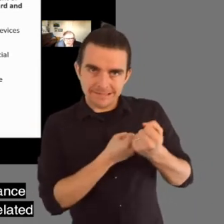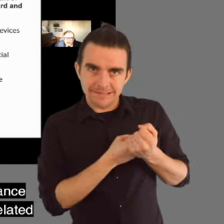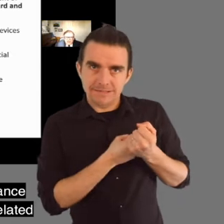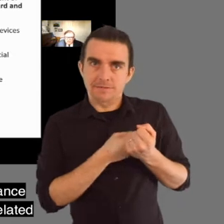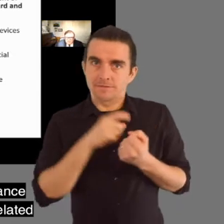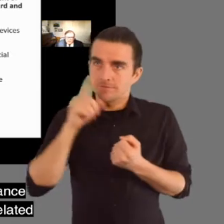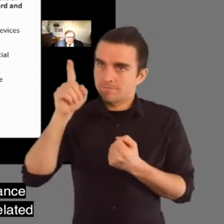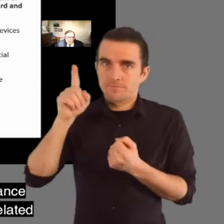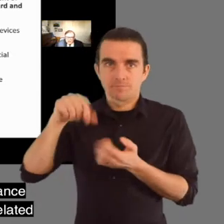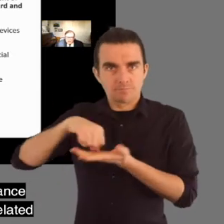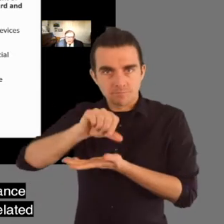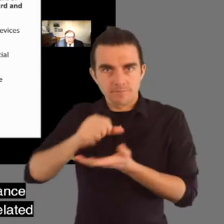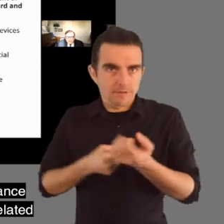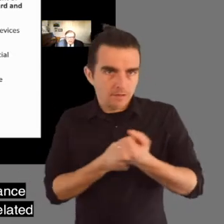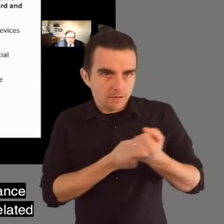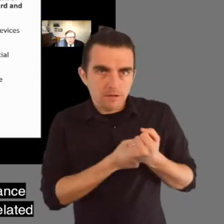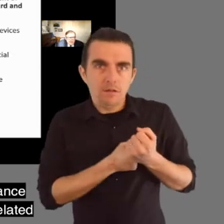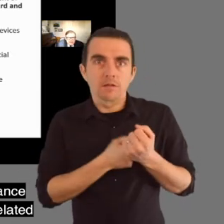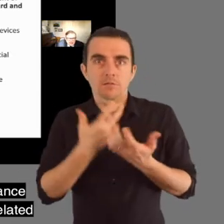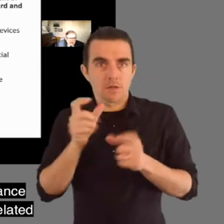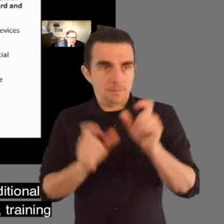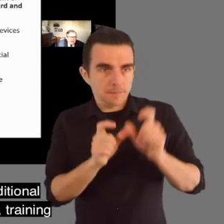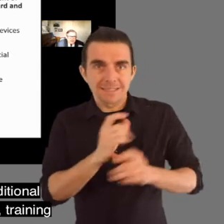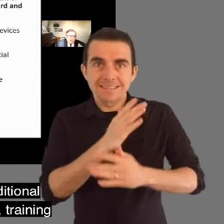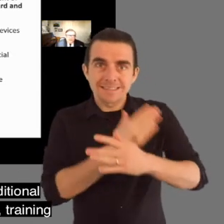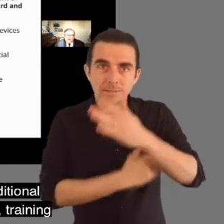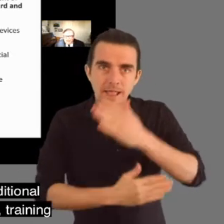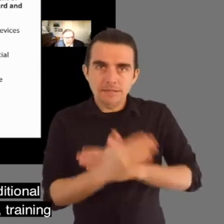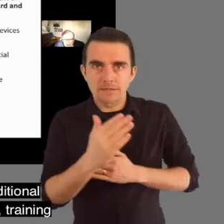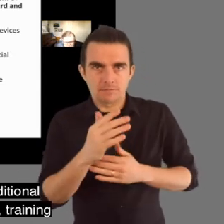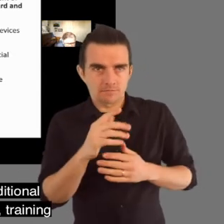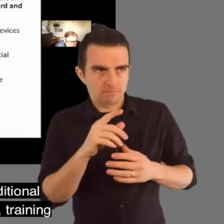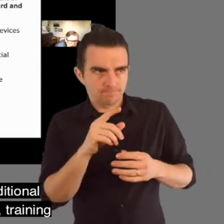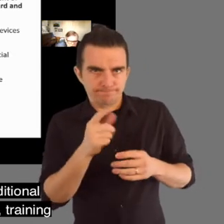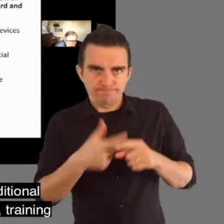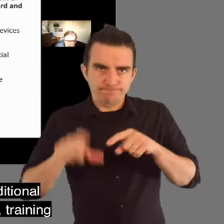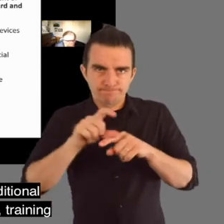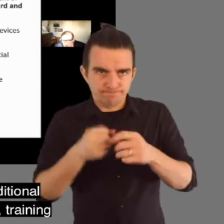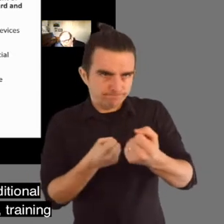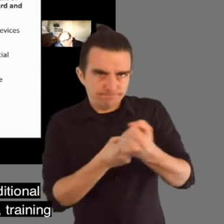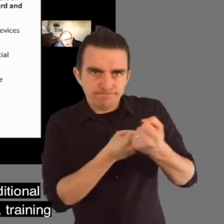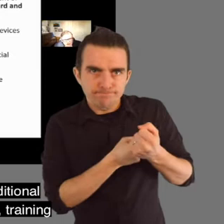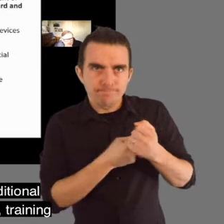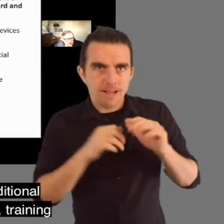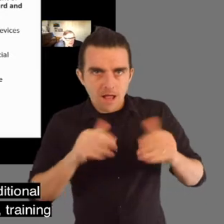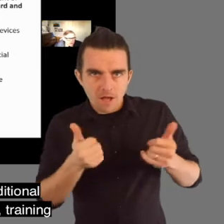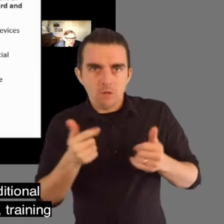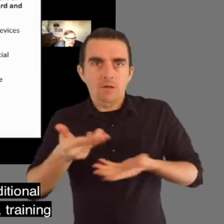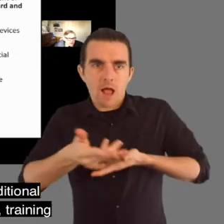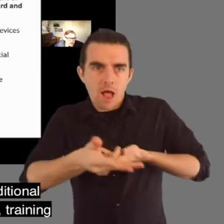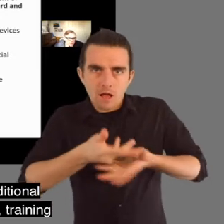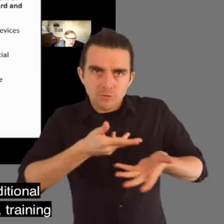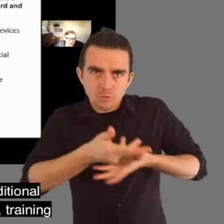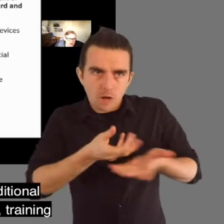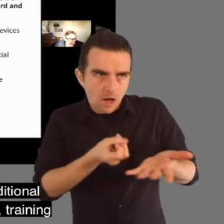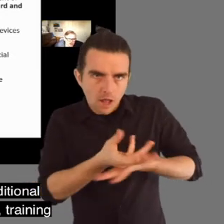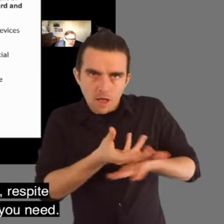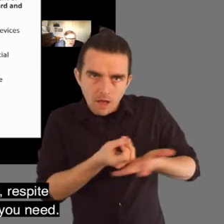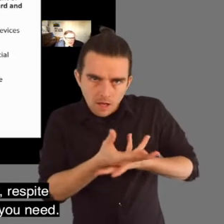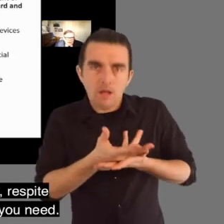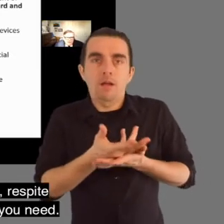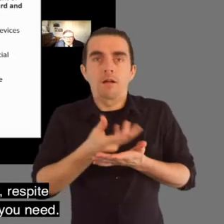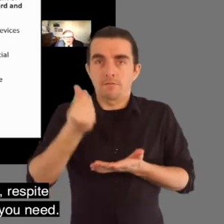persons to assistance from the state with disability related expenses. So these are the additional costs of being a disabled person.